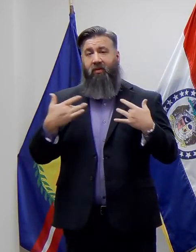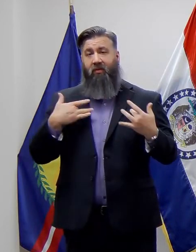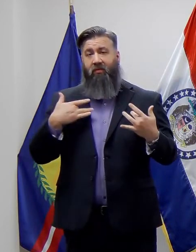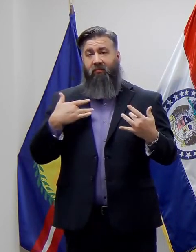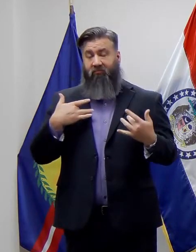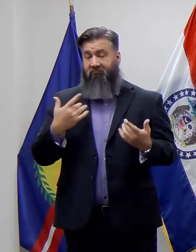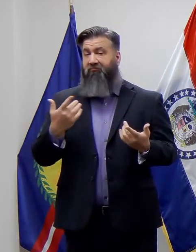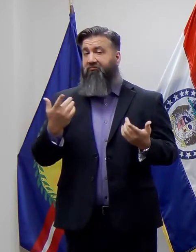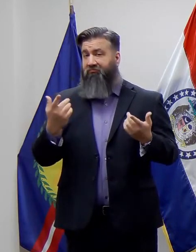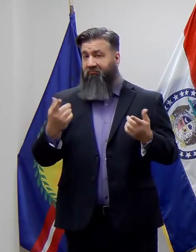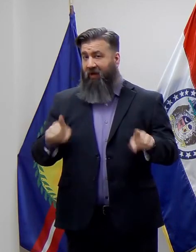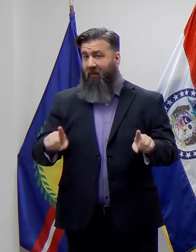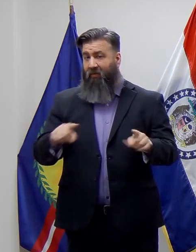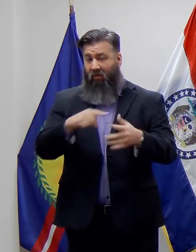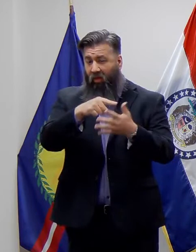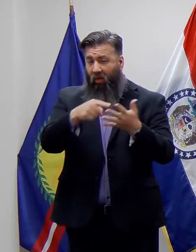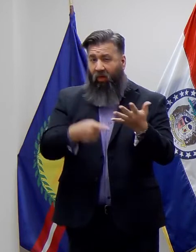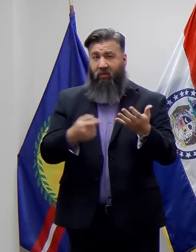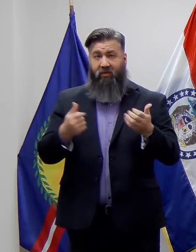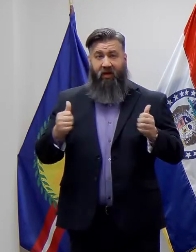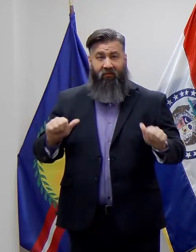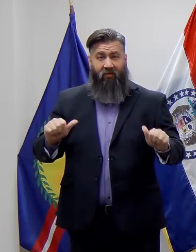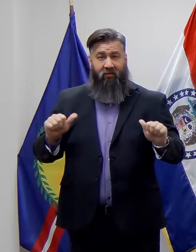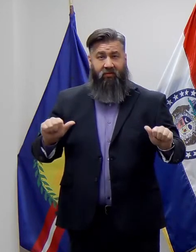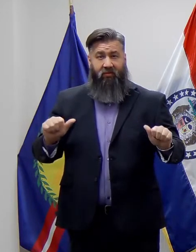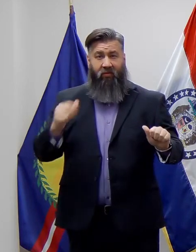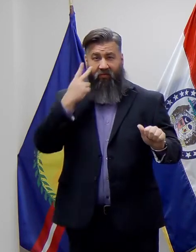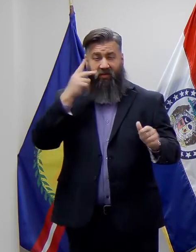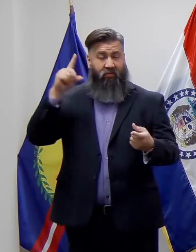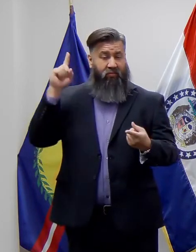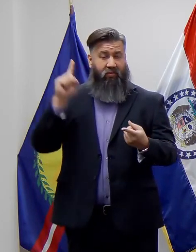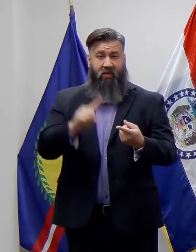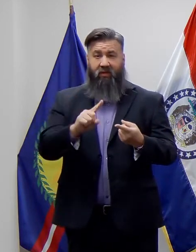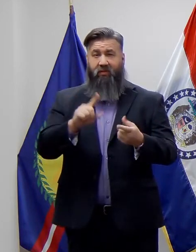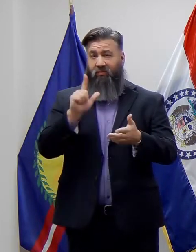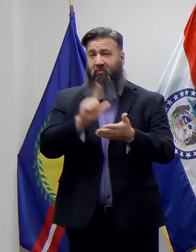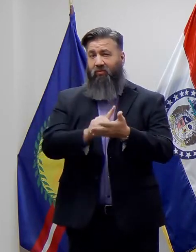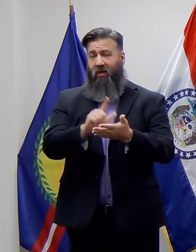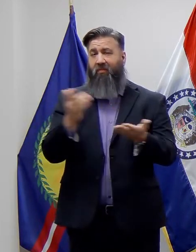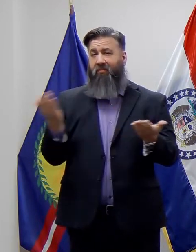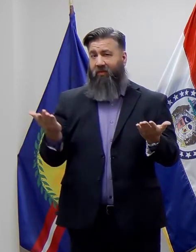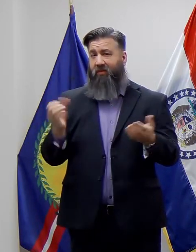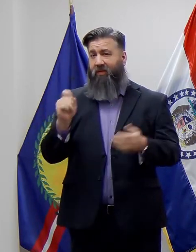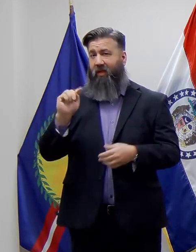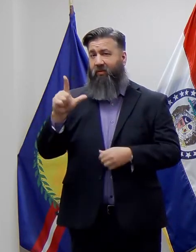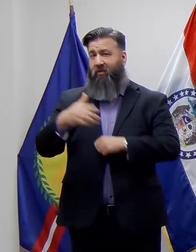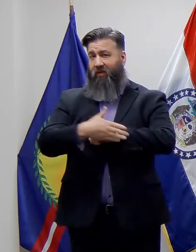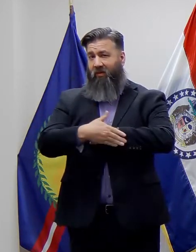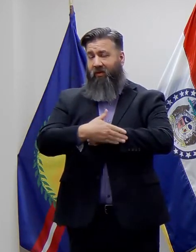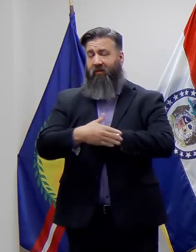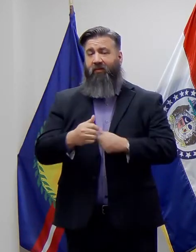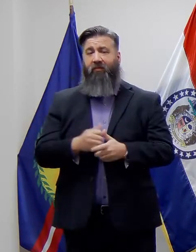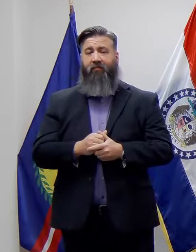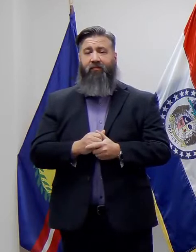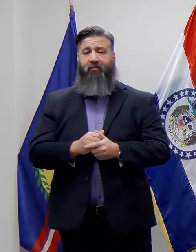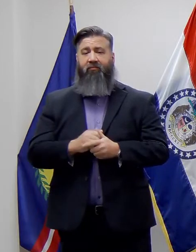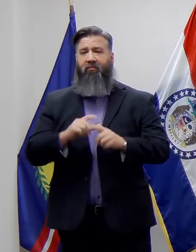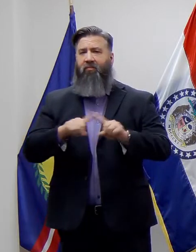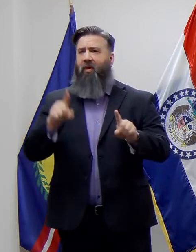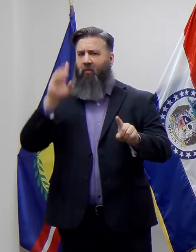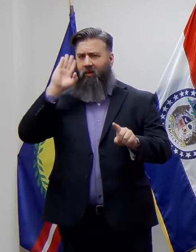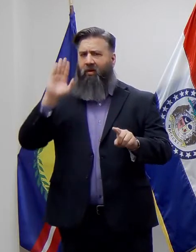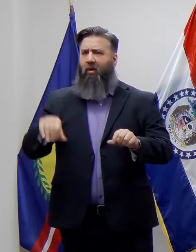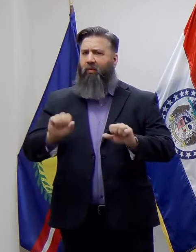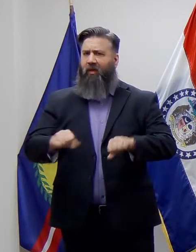a result of all of these efforts, we've seen a reduction in crimes in St. Louis County. But we know we can do